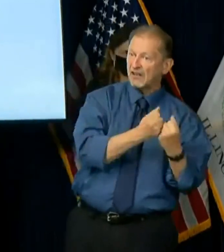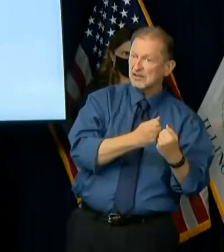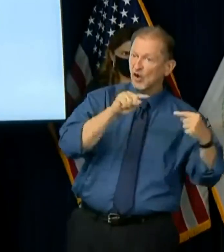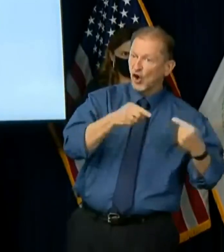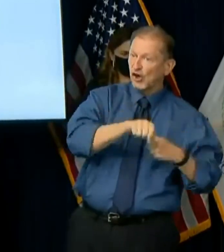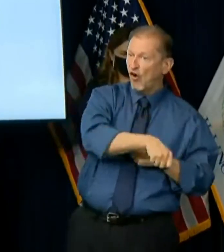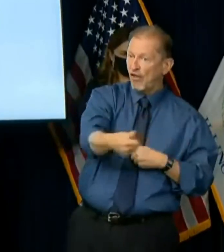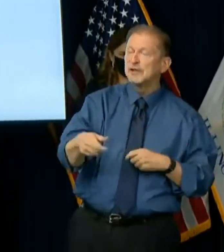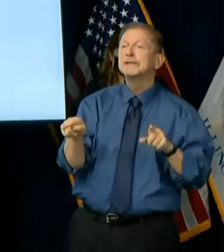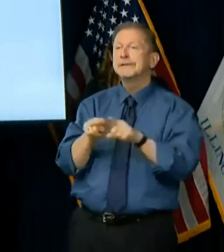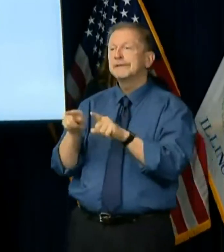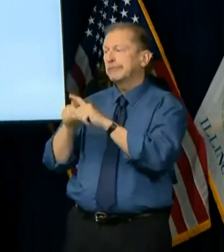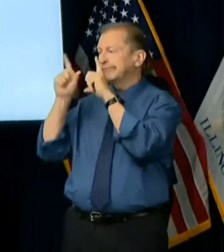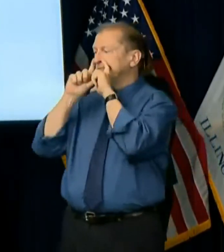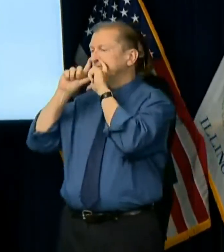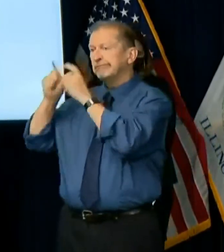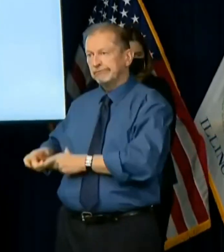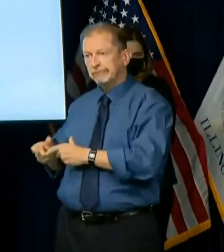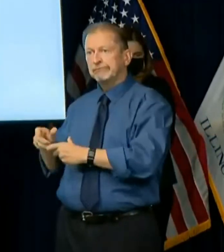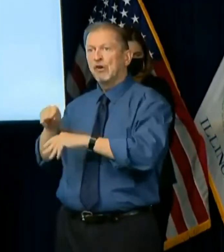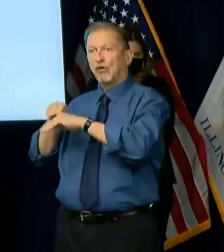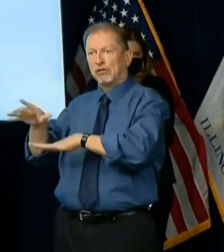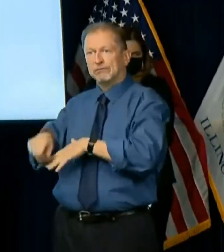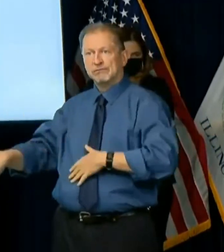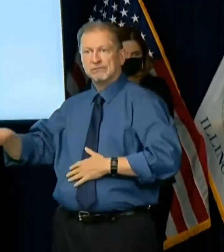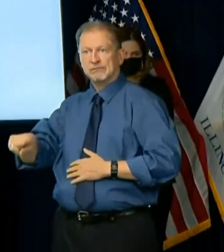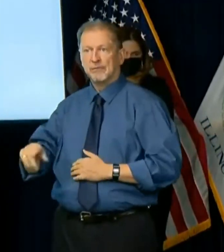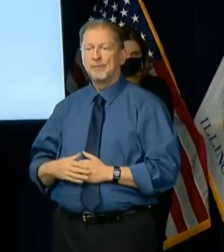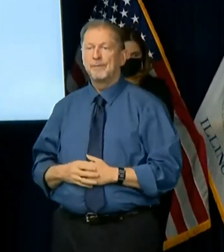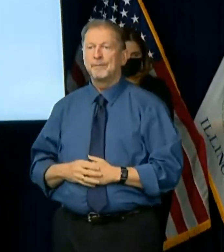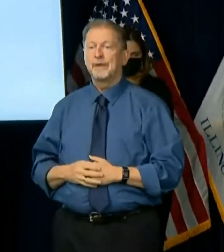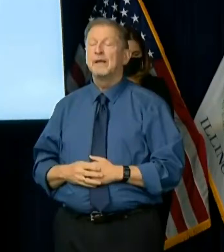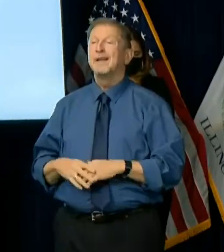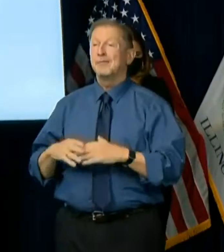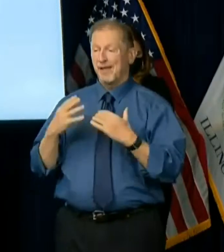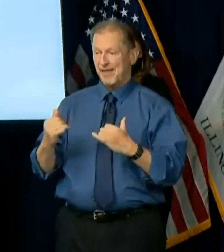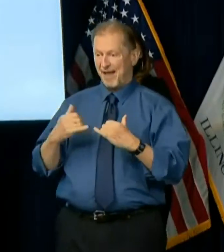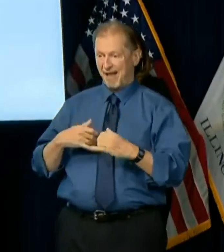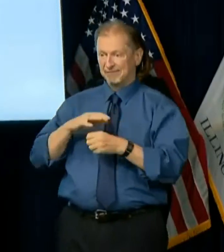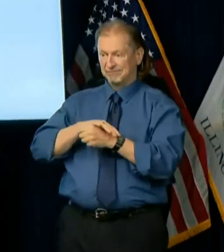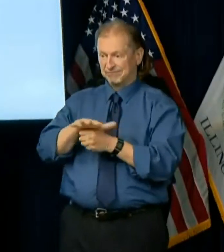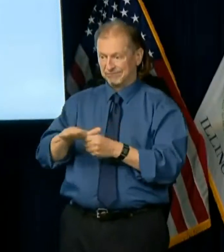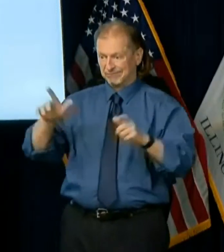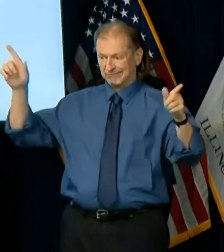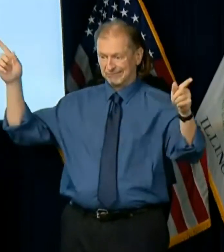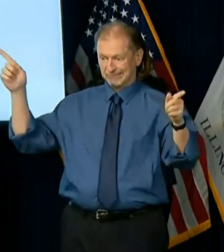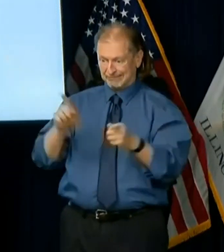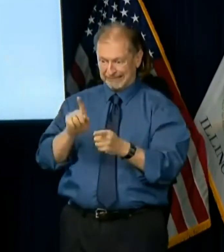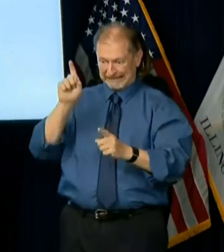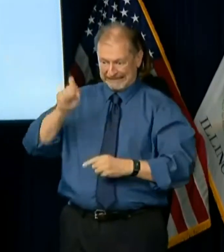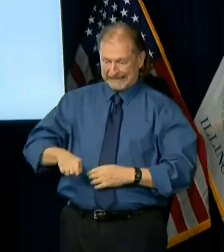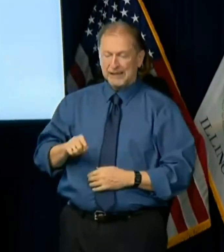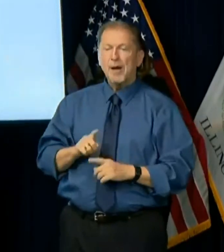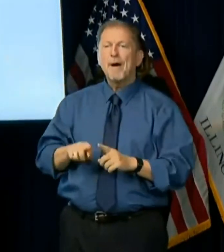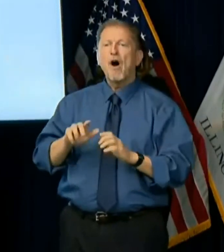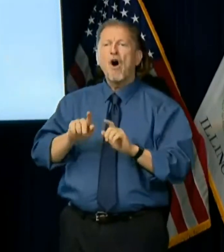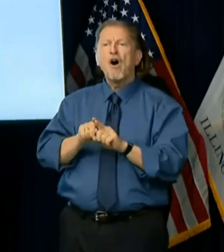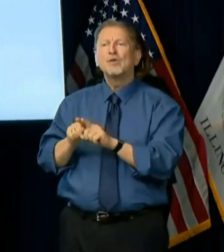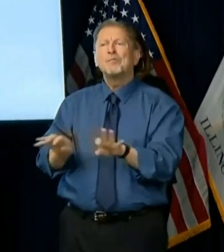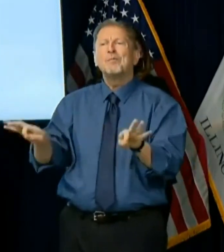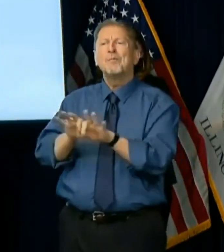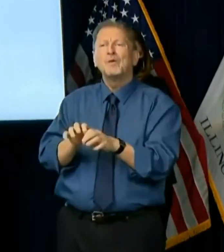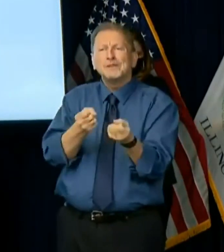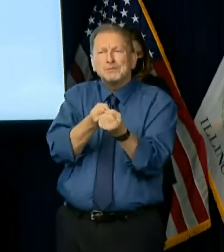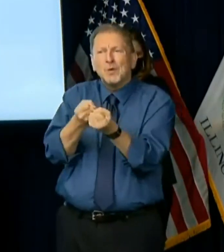bring the rate of spread down, we must keep our economy moving forward and support our small businesses. And I